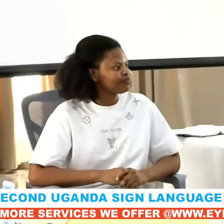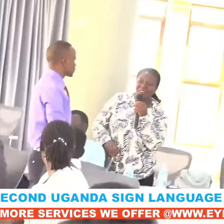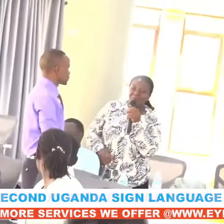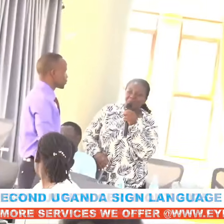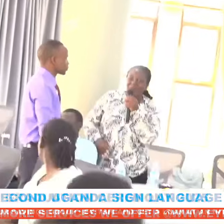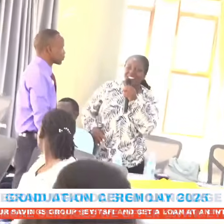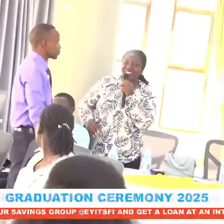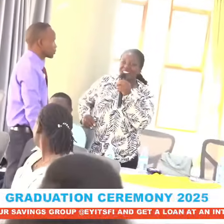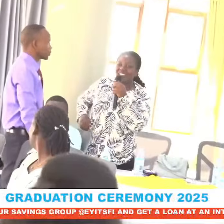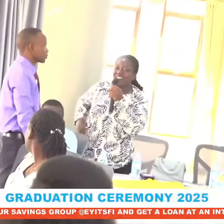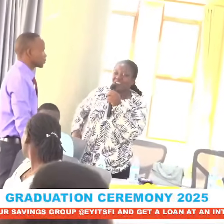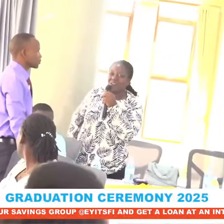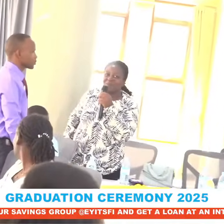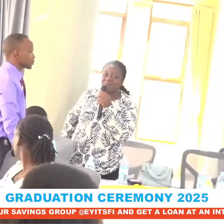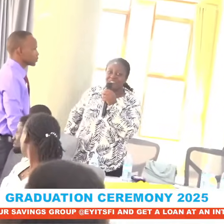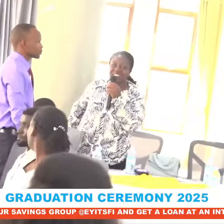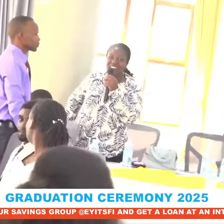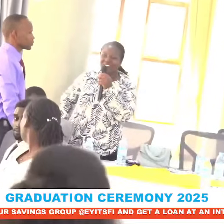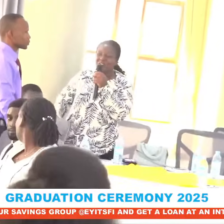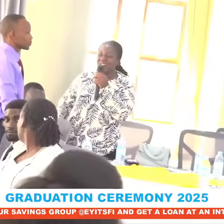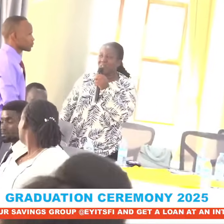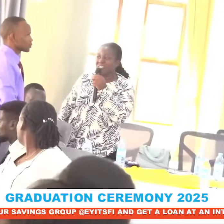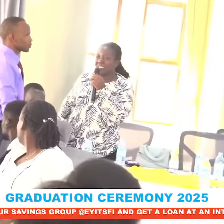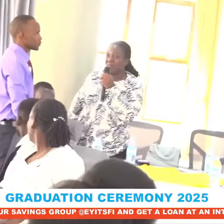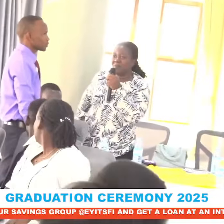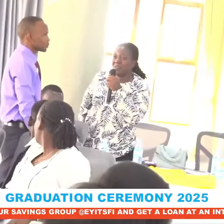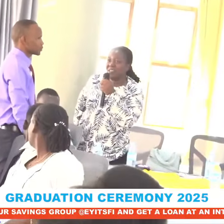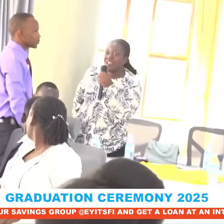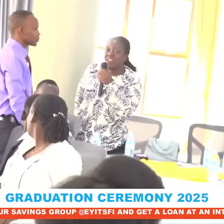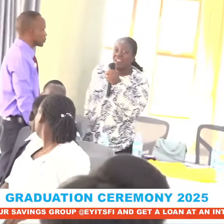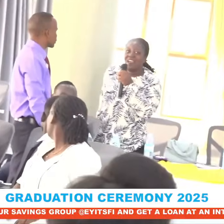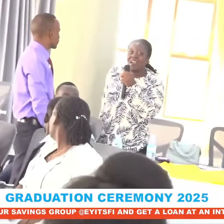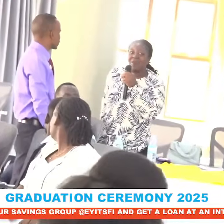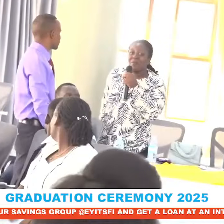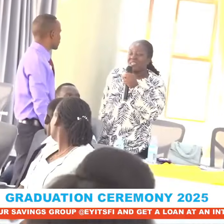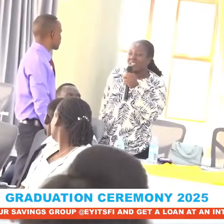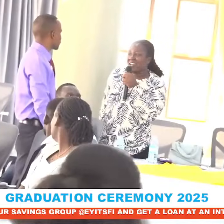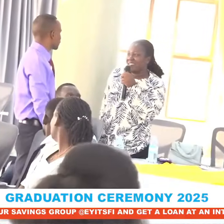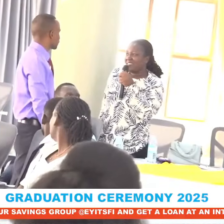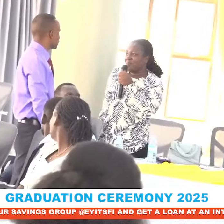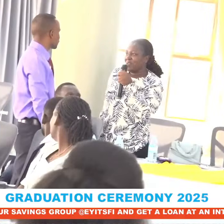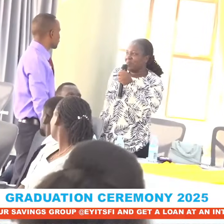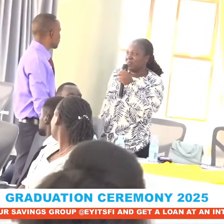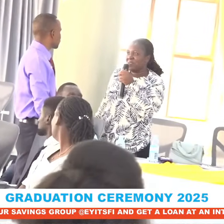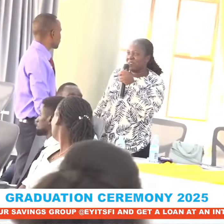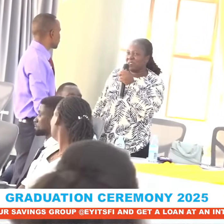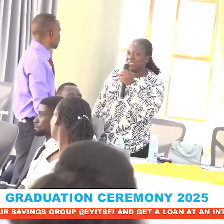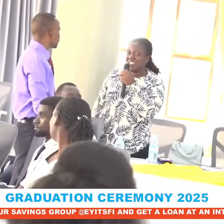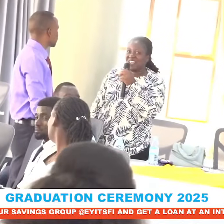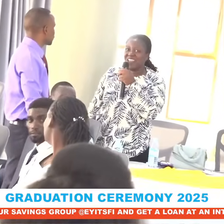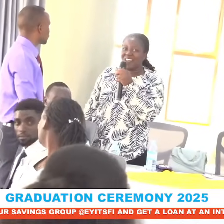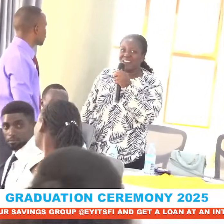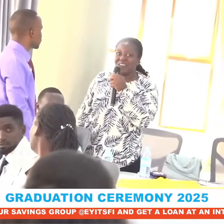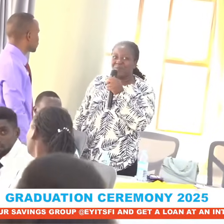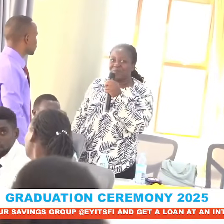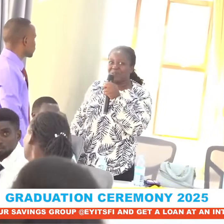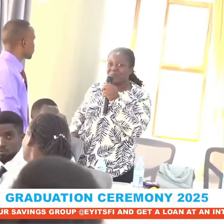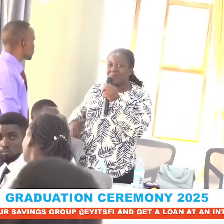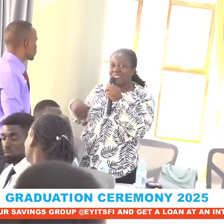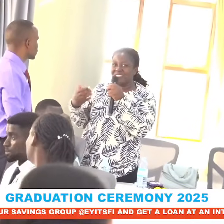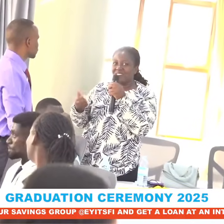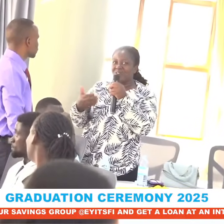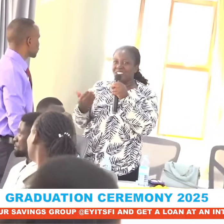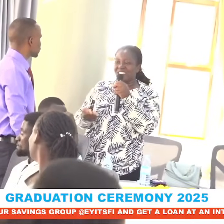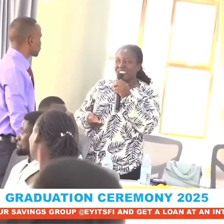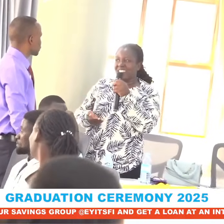Thank you so much. Sandra Sim. I'm a nurse by profession, and I'm so